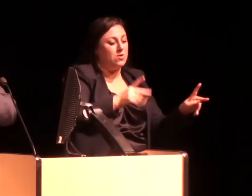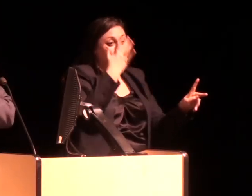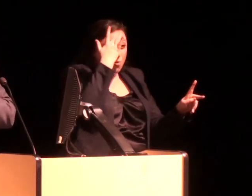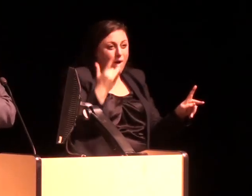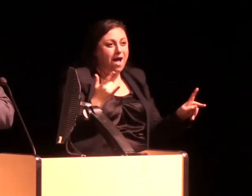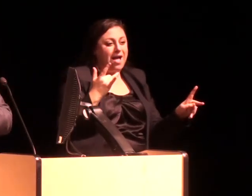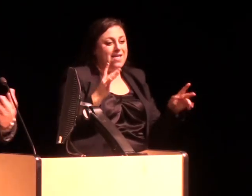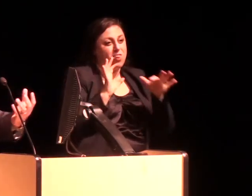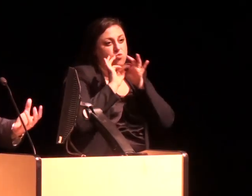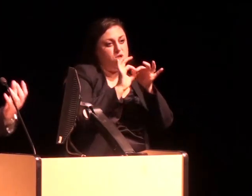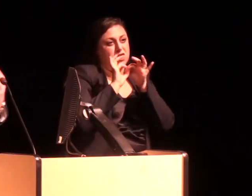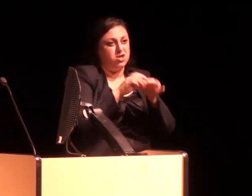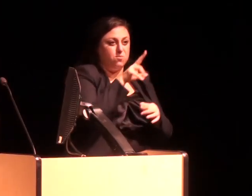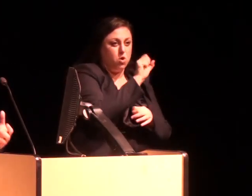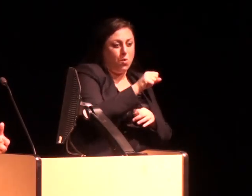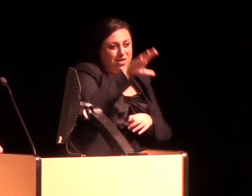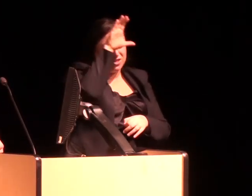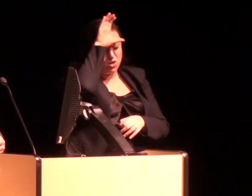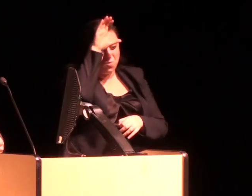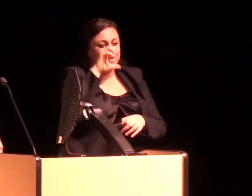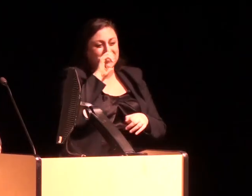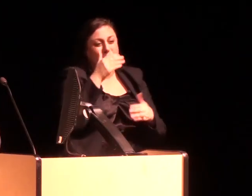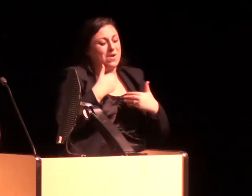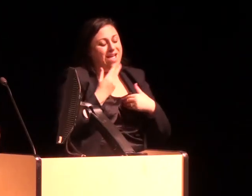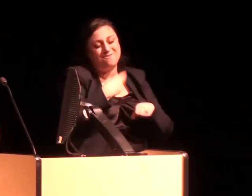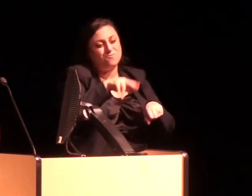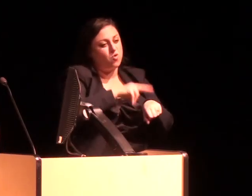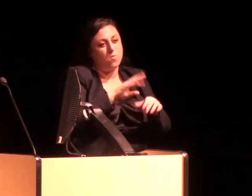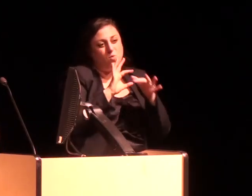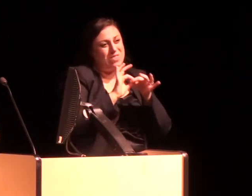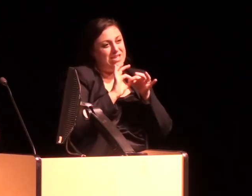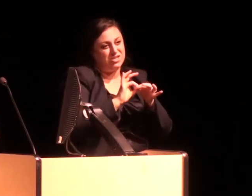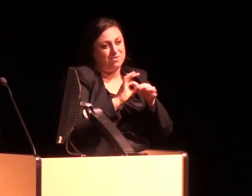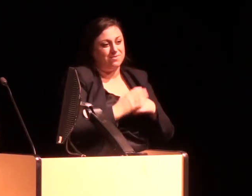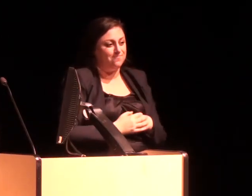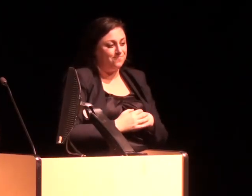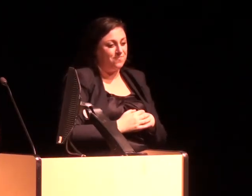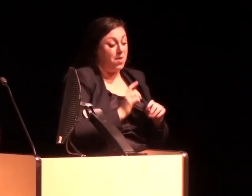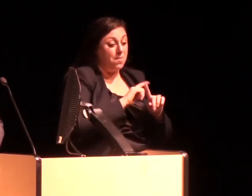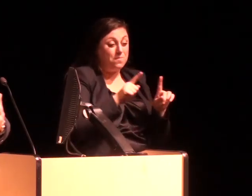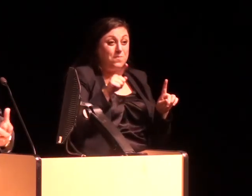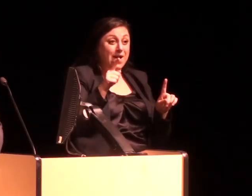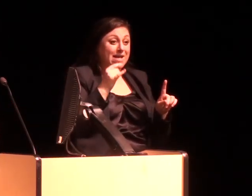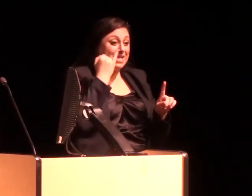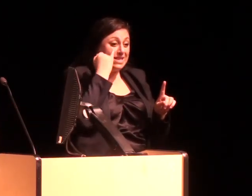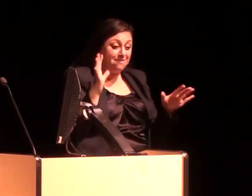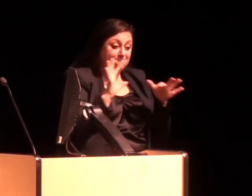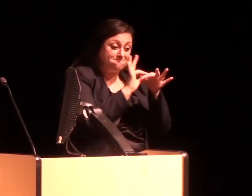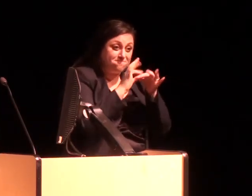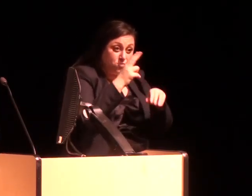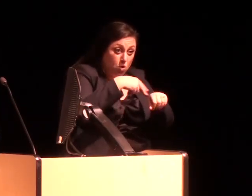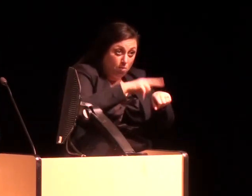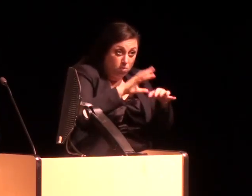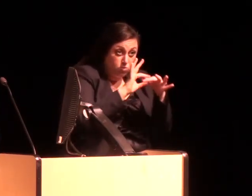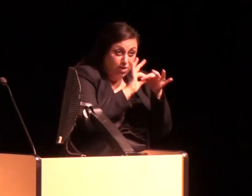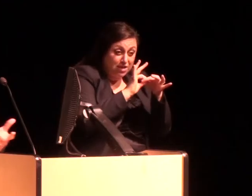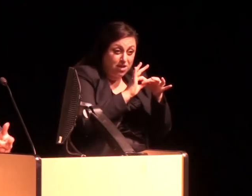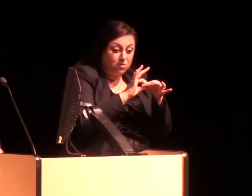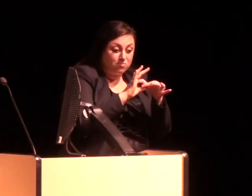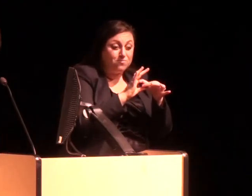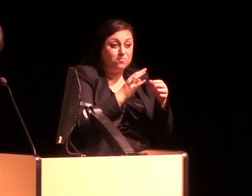and these are things that are good for both sides. We have a lung cancer vaccine that help people, and you cannot have it